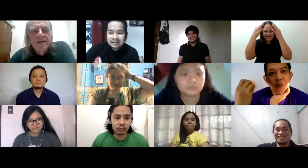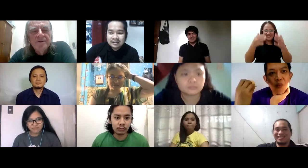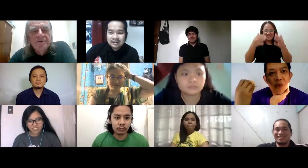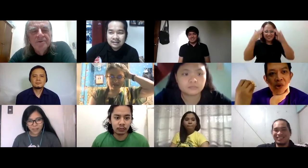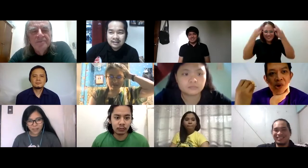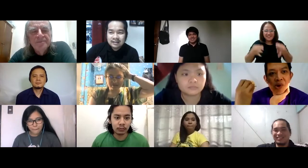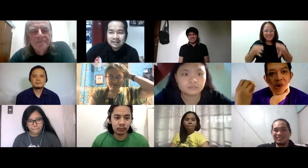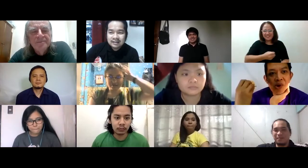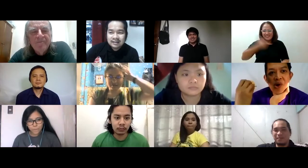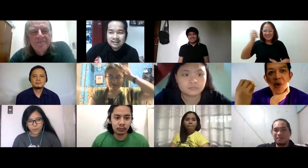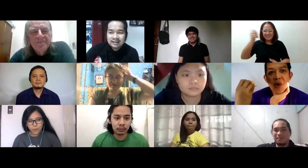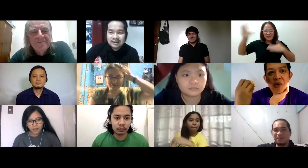2.